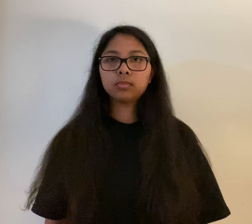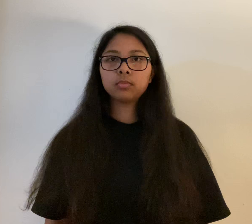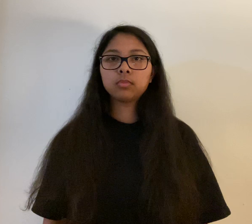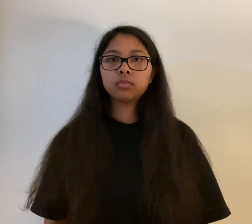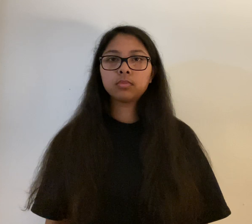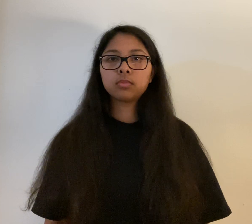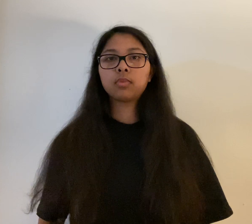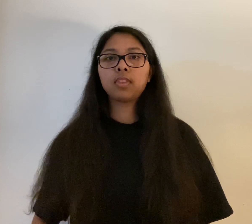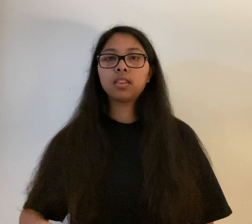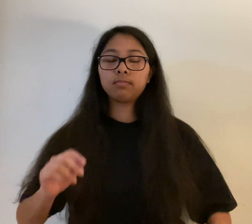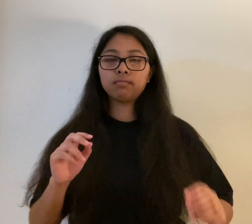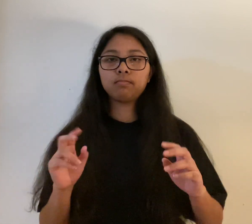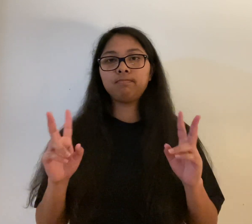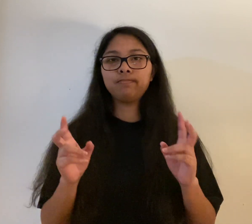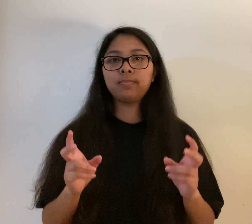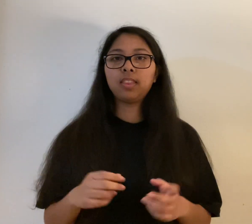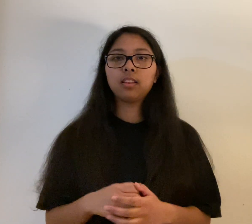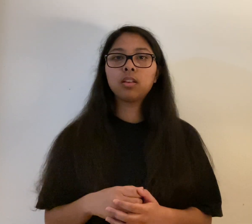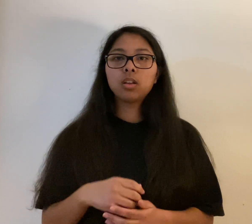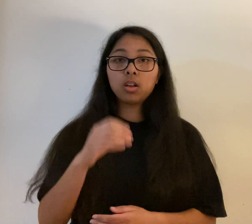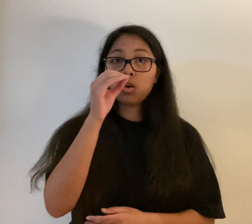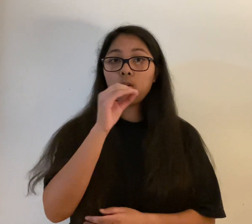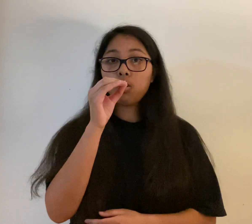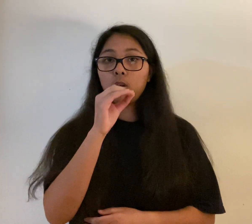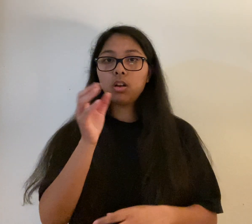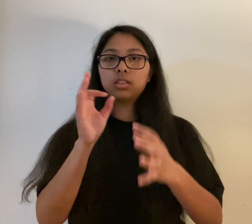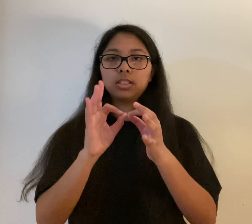Oral Interpreting by Kirsten Gonzalez.